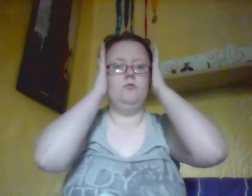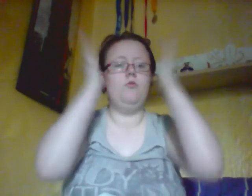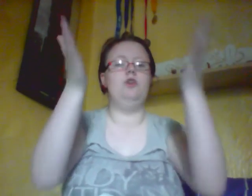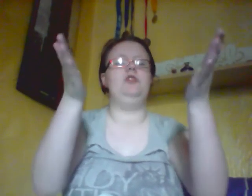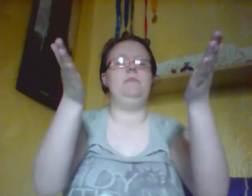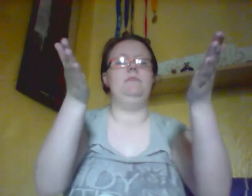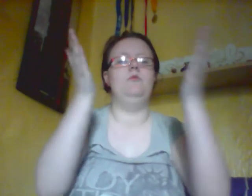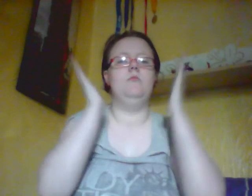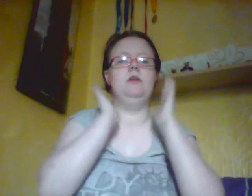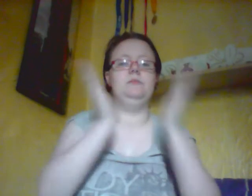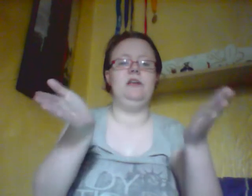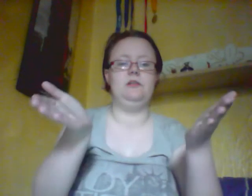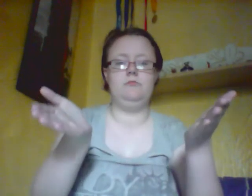Watch it, people. It's amazing.